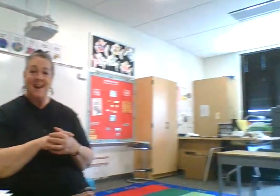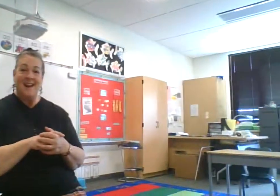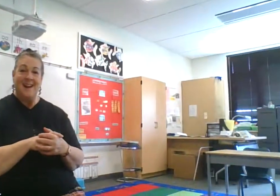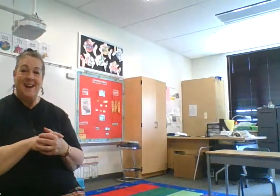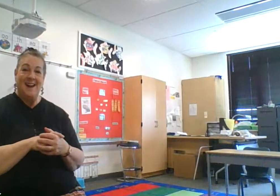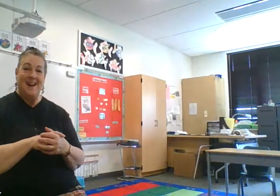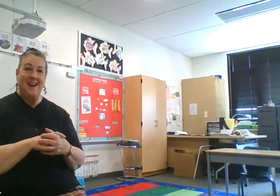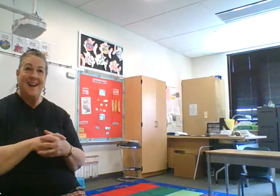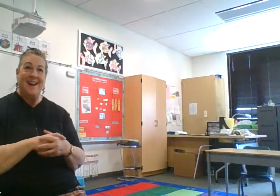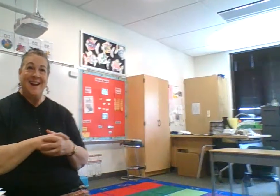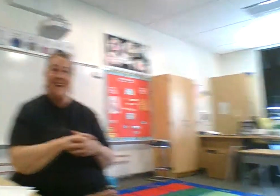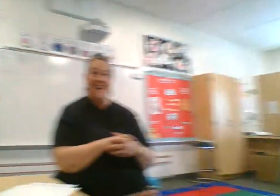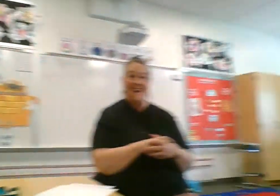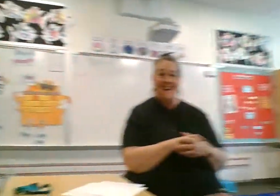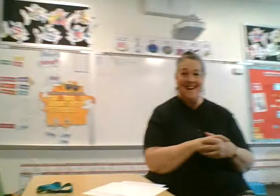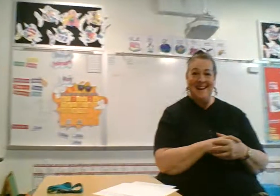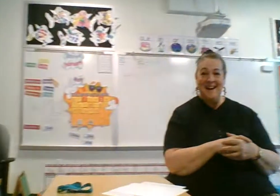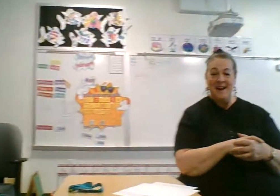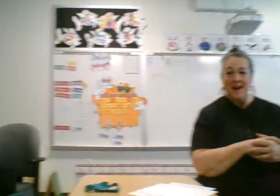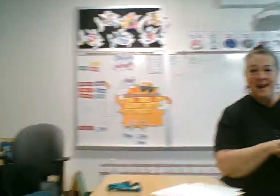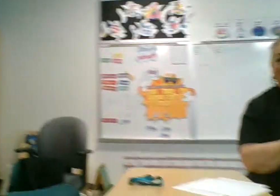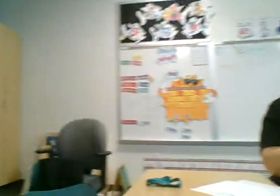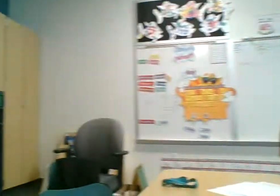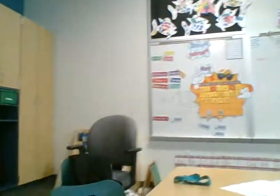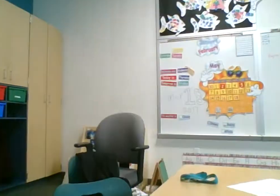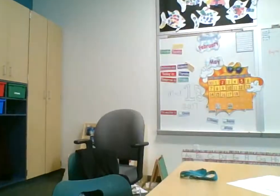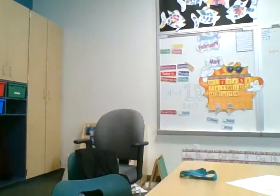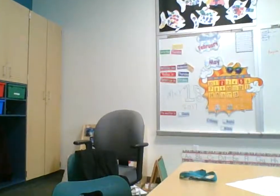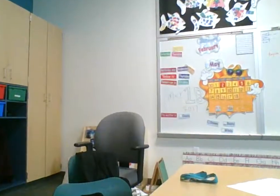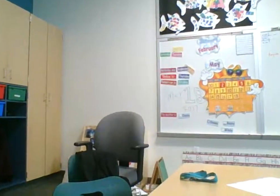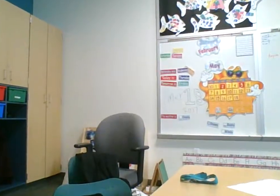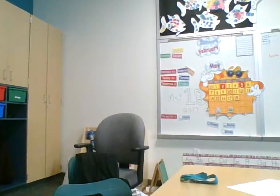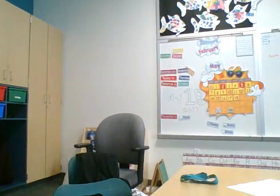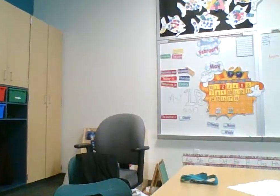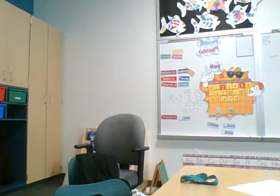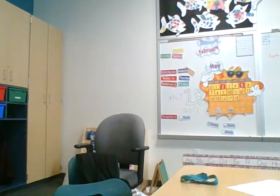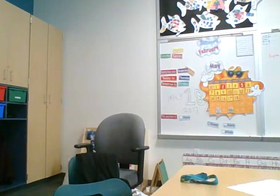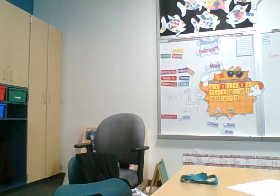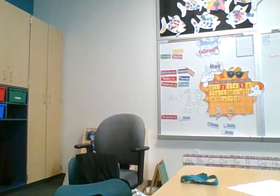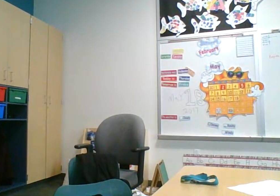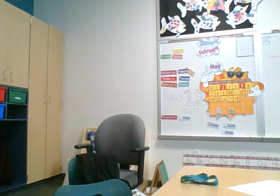I'm gonna get your picture in there.